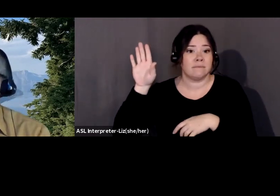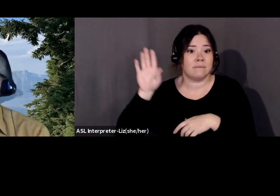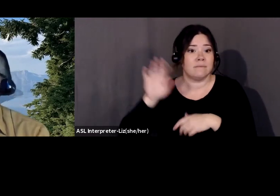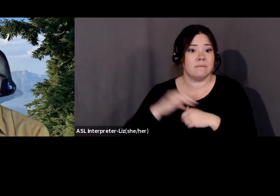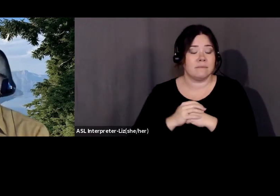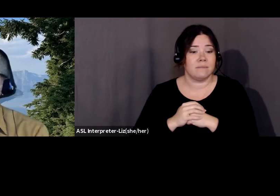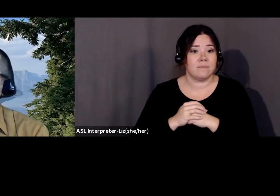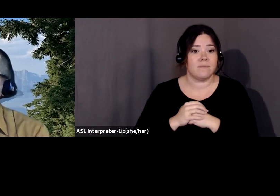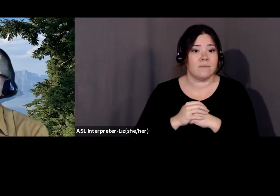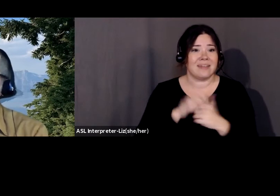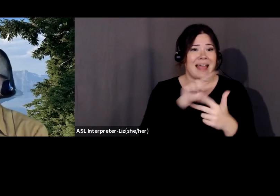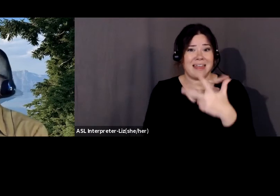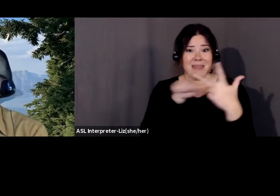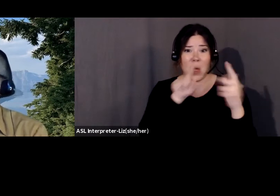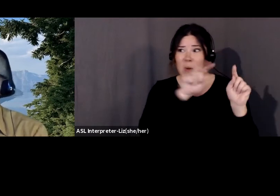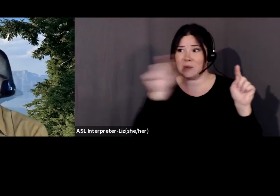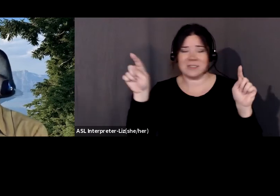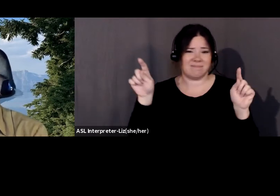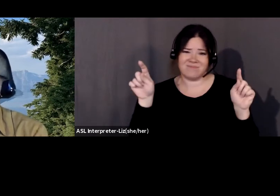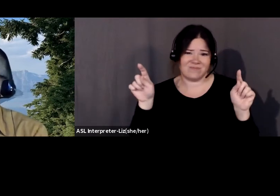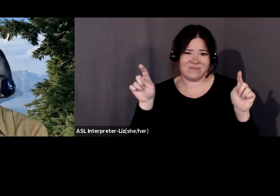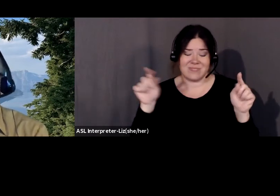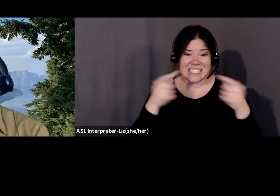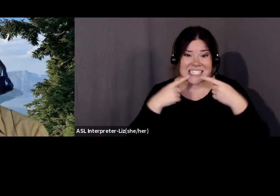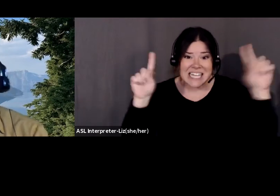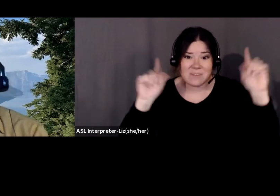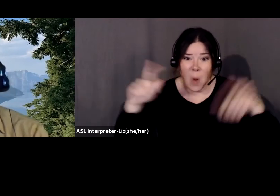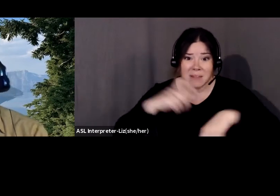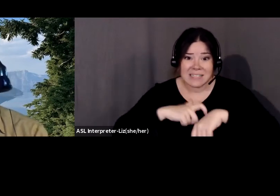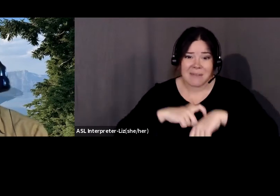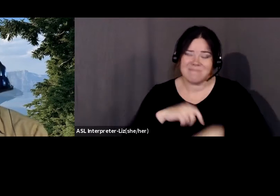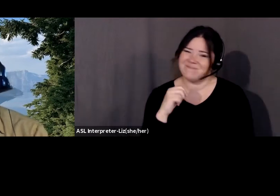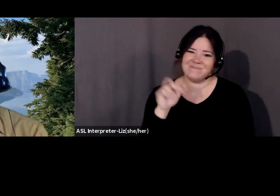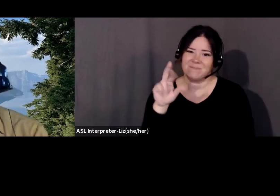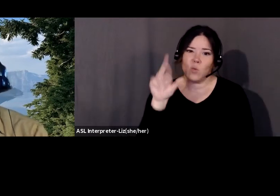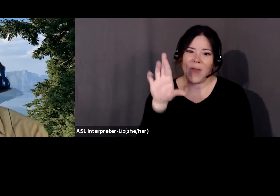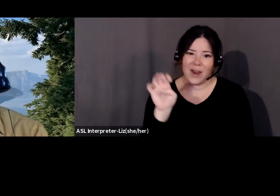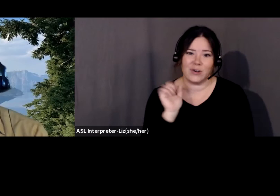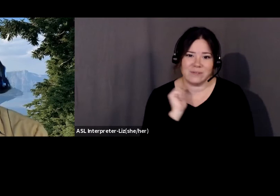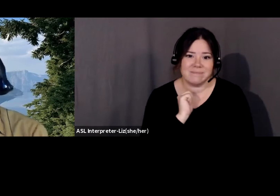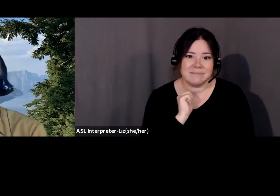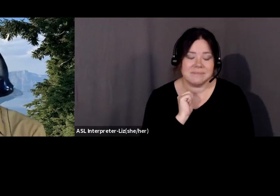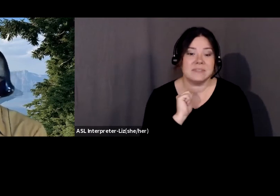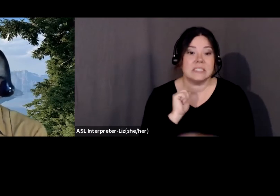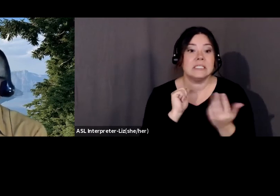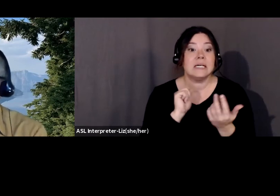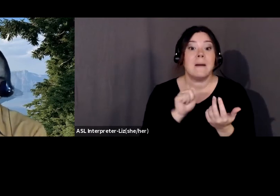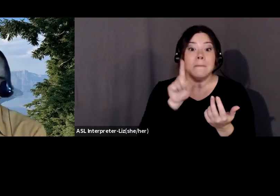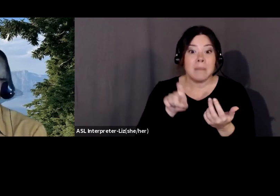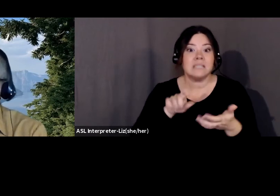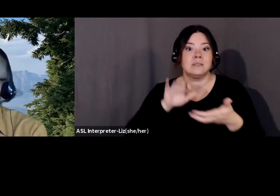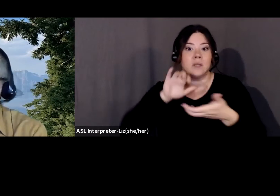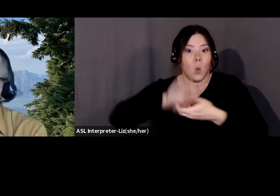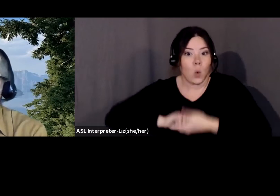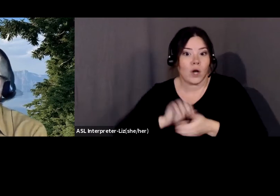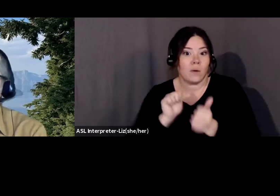Those are rarely successful. What you need to do is you need to work with somebody